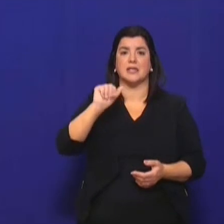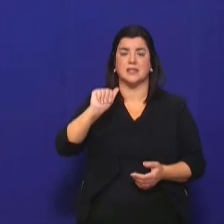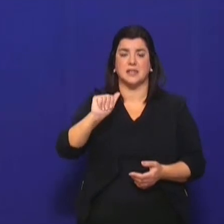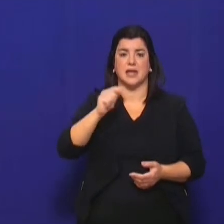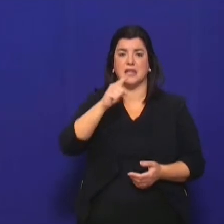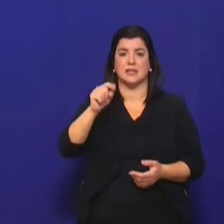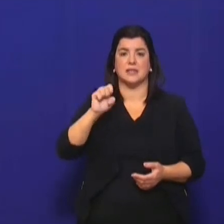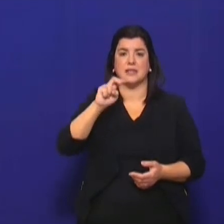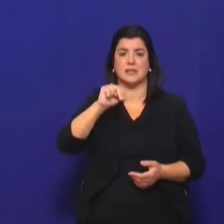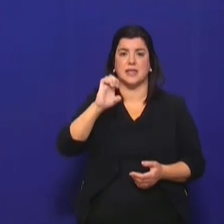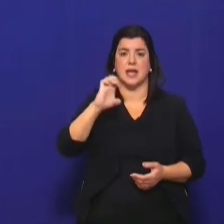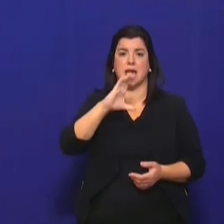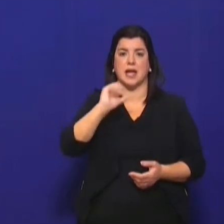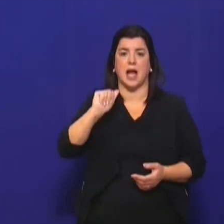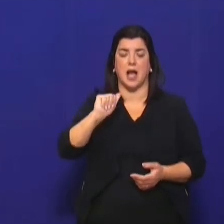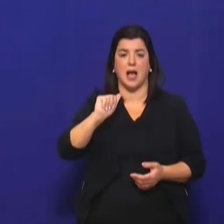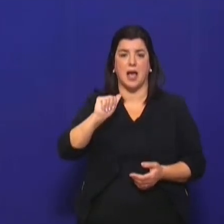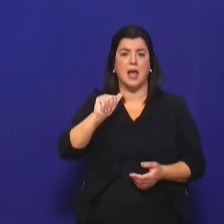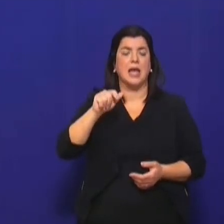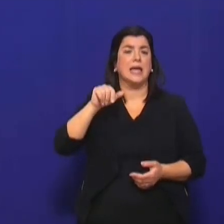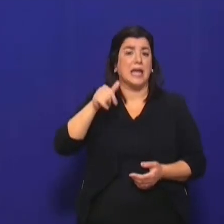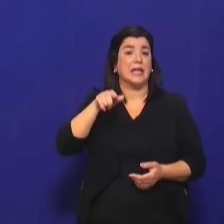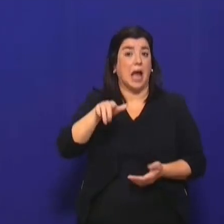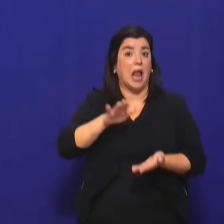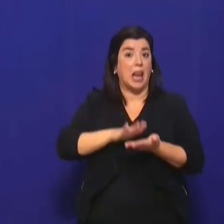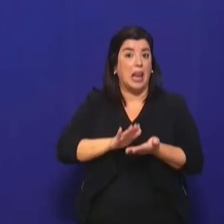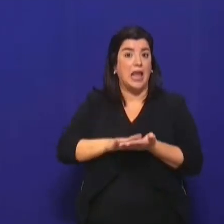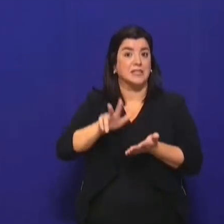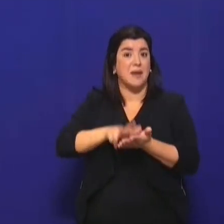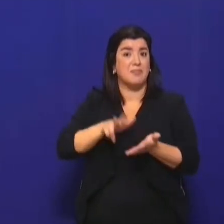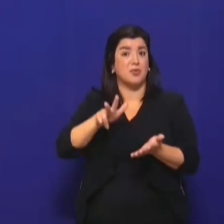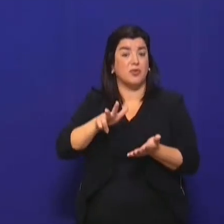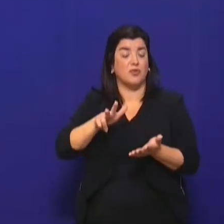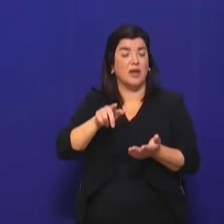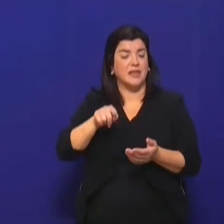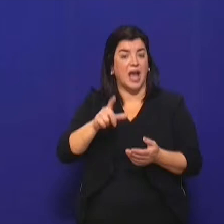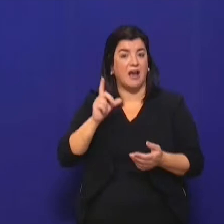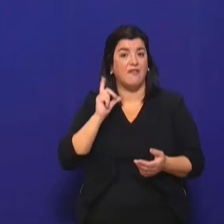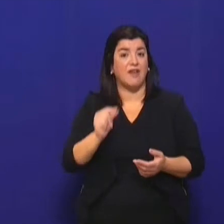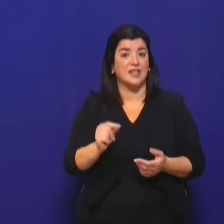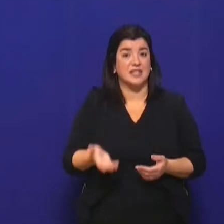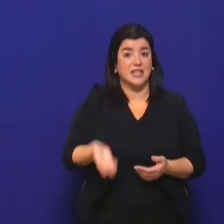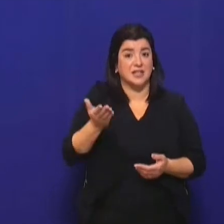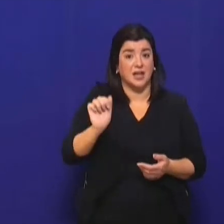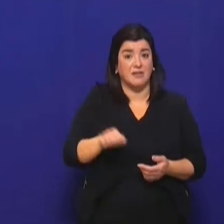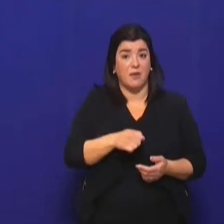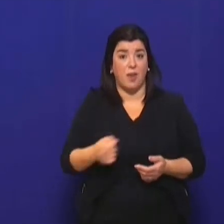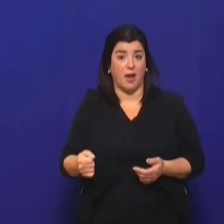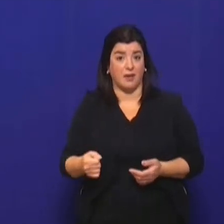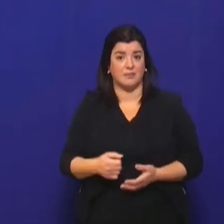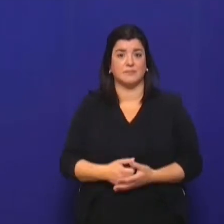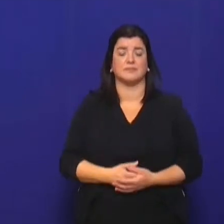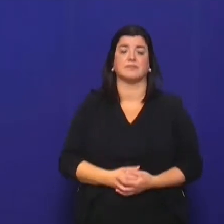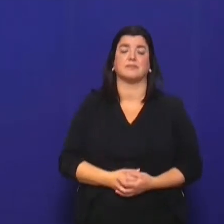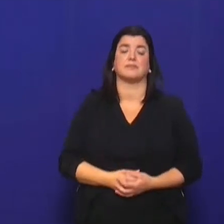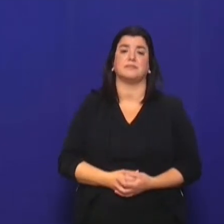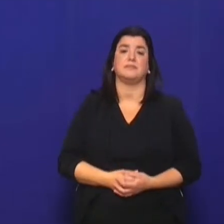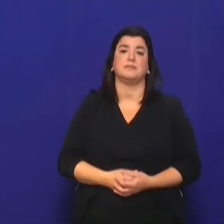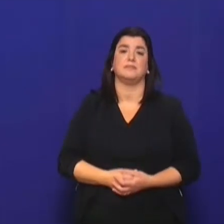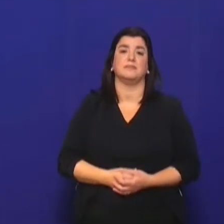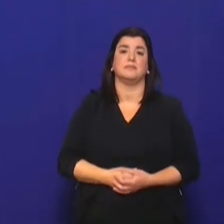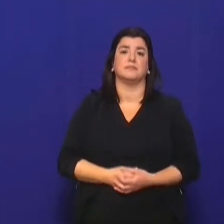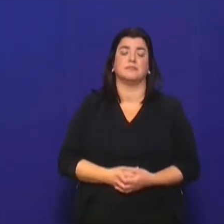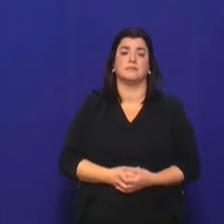up the inoculation timeline? And also, has the South African variant been detected in Malta? Thank you. Okay,